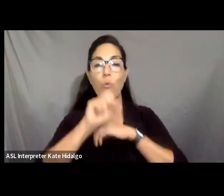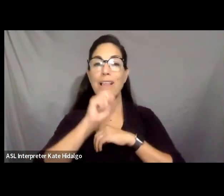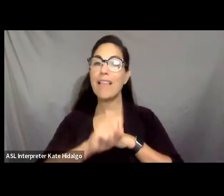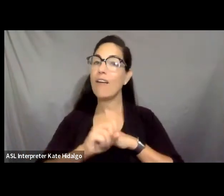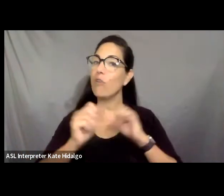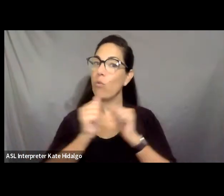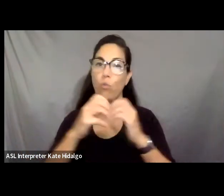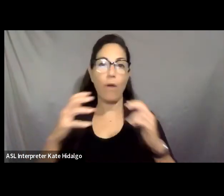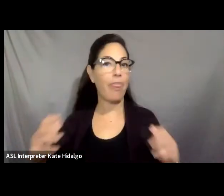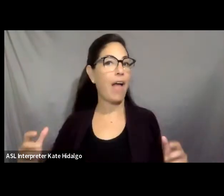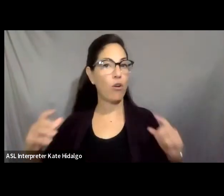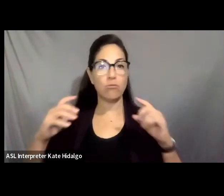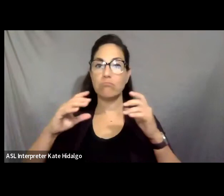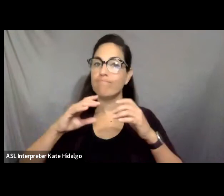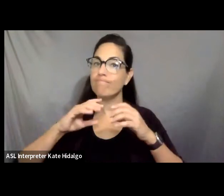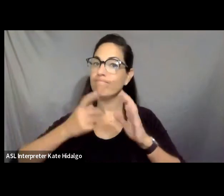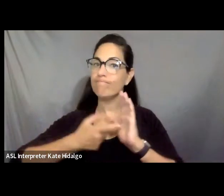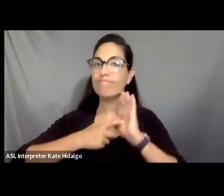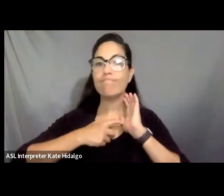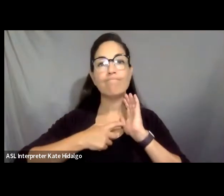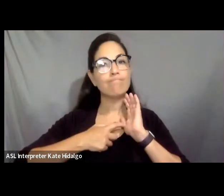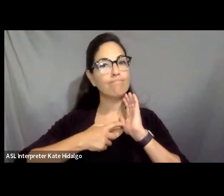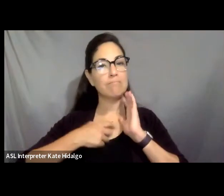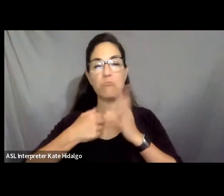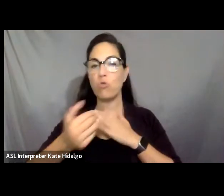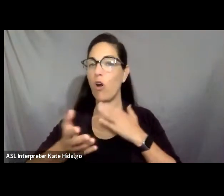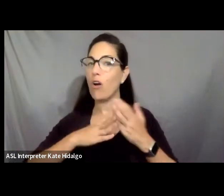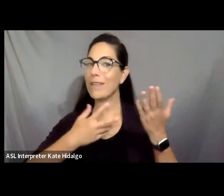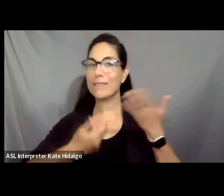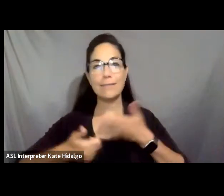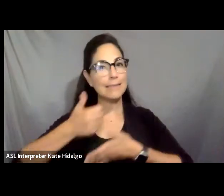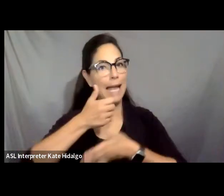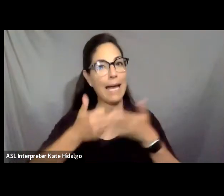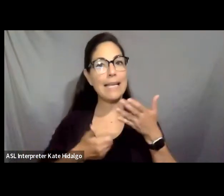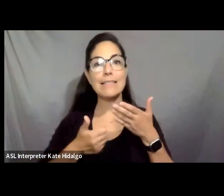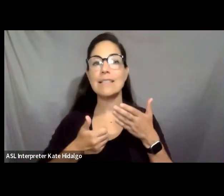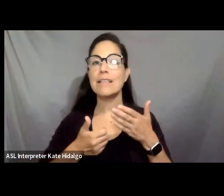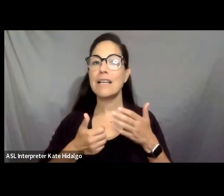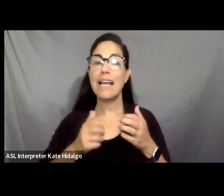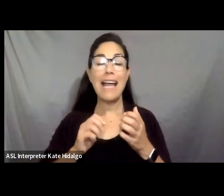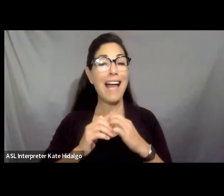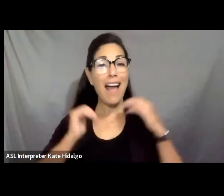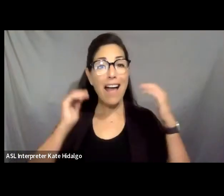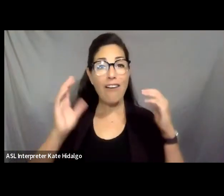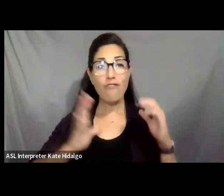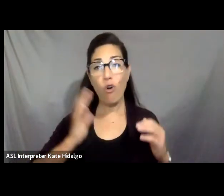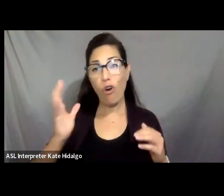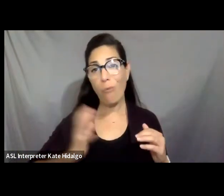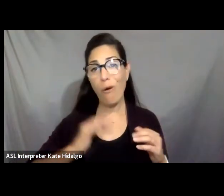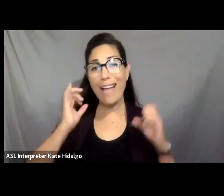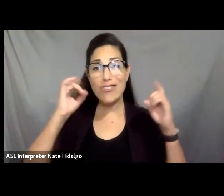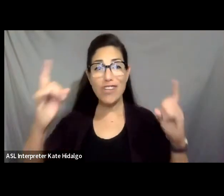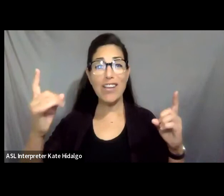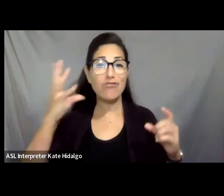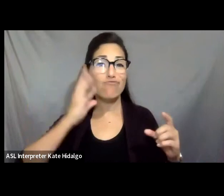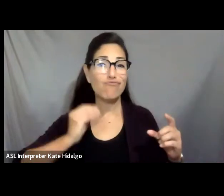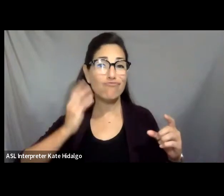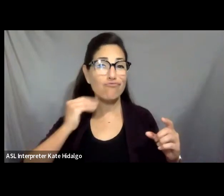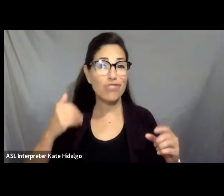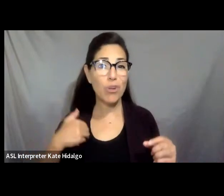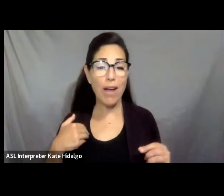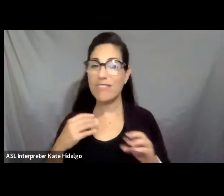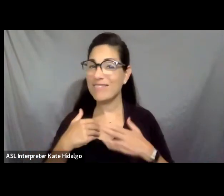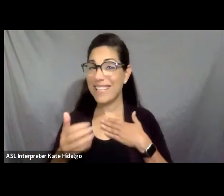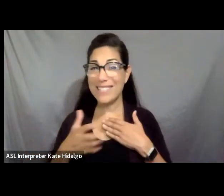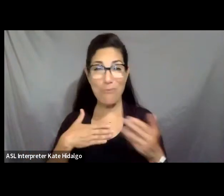unconditionally, regardless of status, regardless of how much formal education you've had, and that it